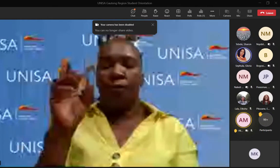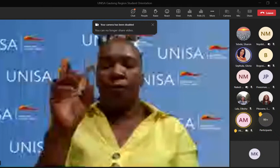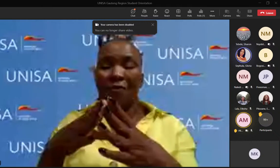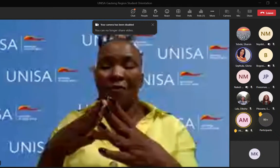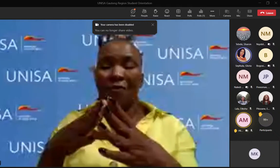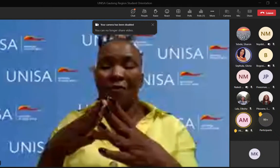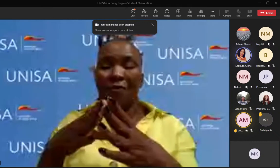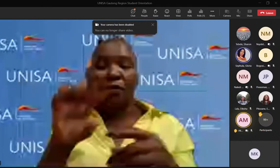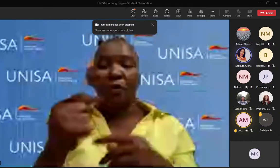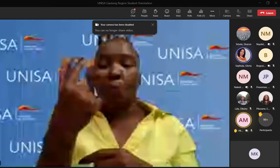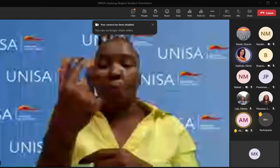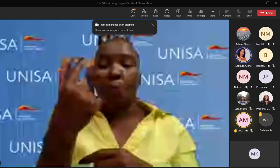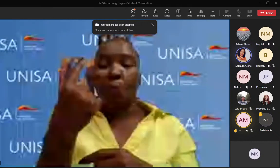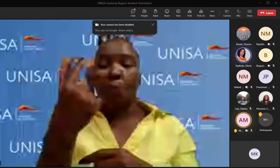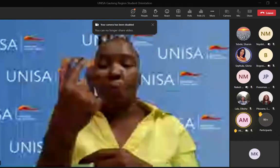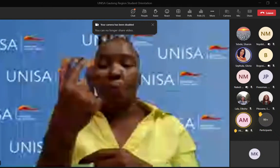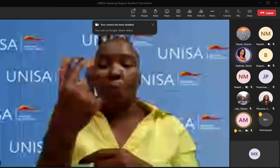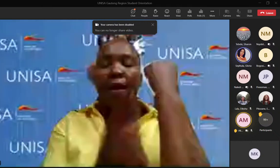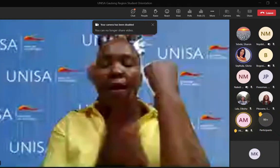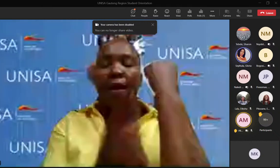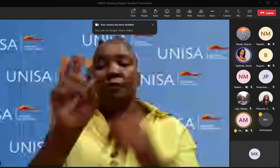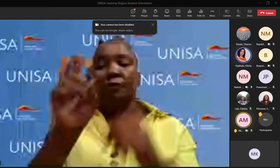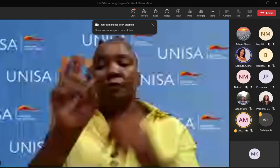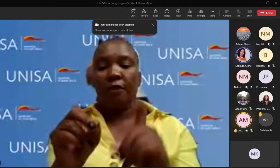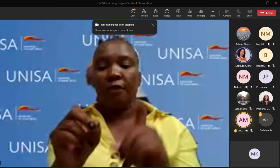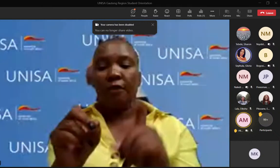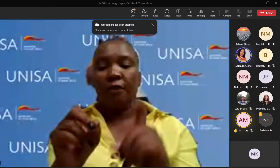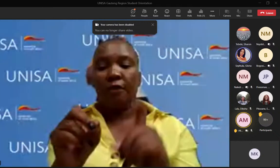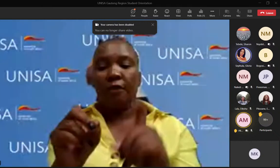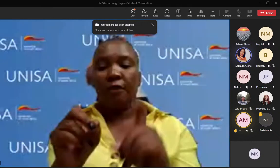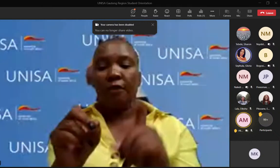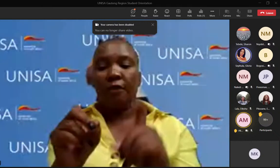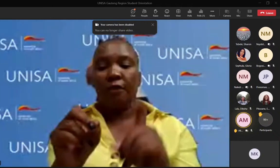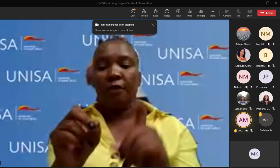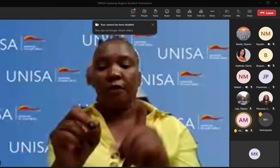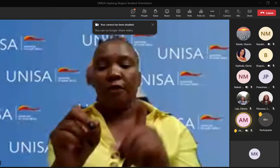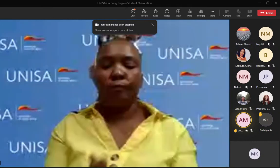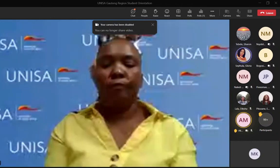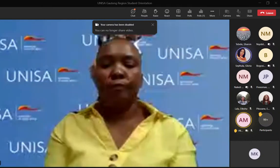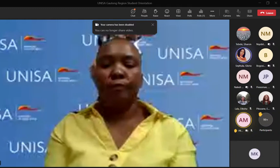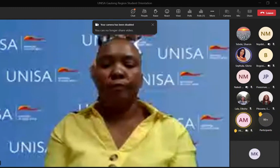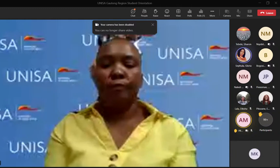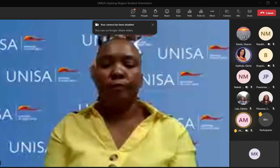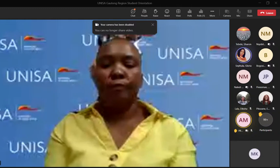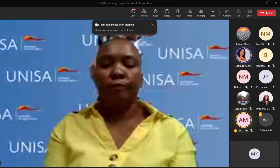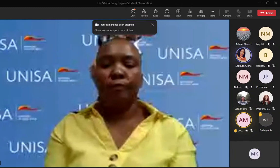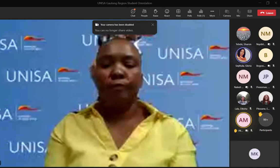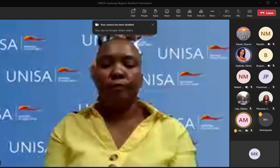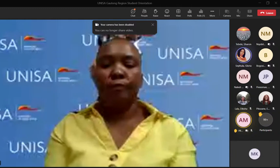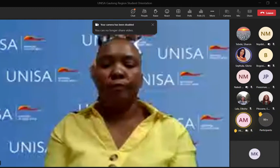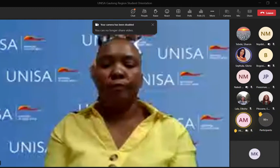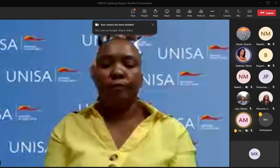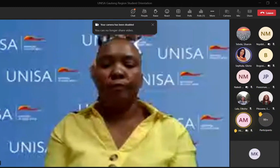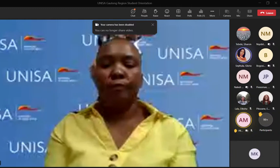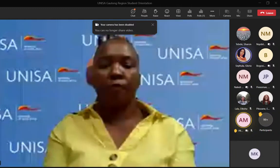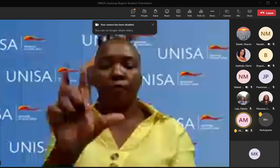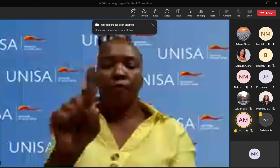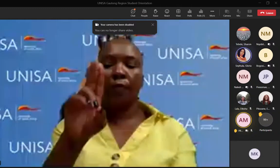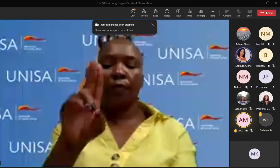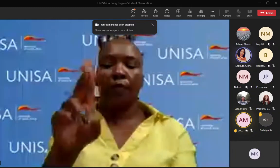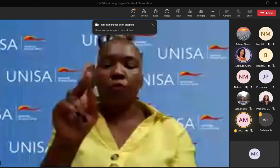question from look um Destiny is running away look Simba